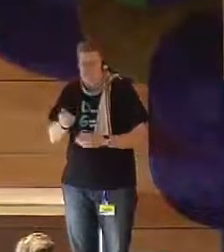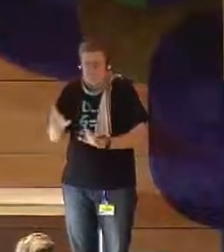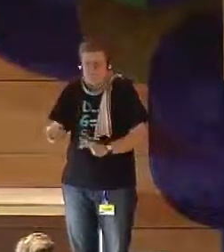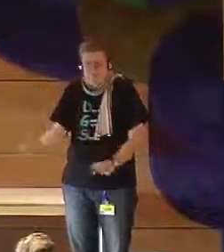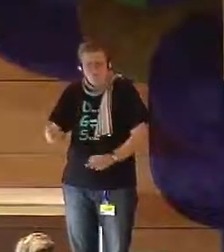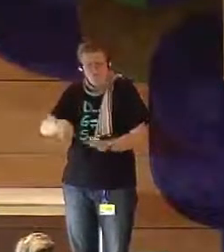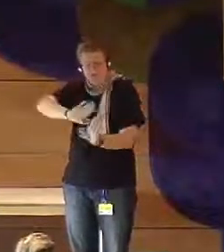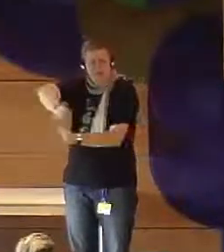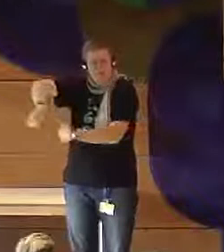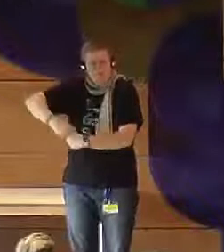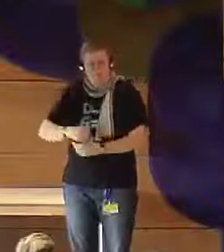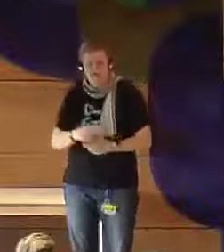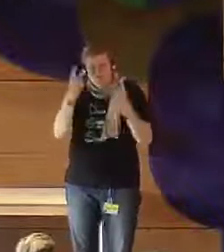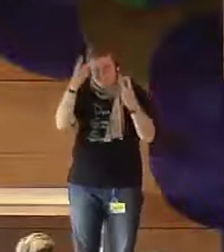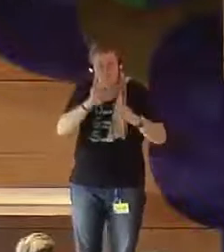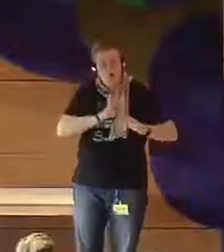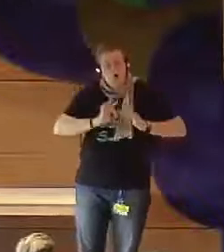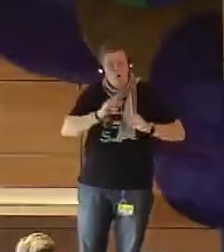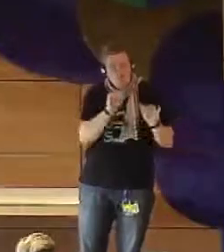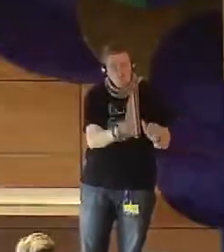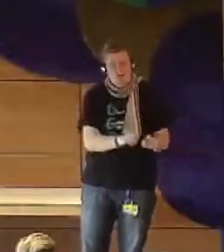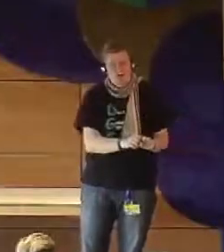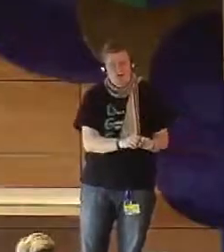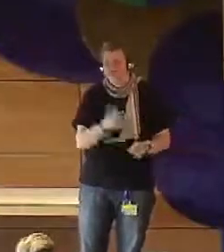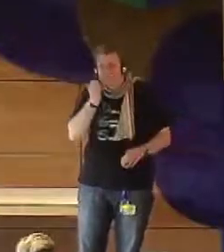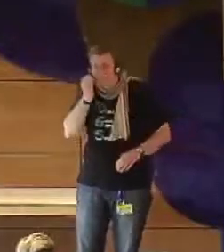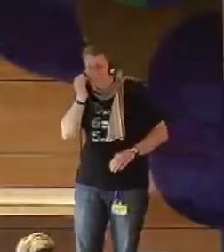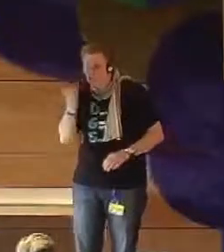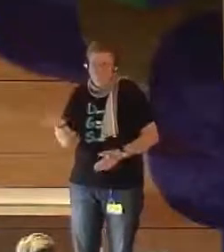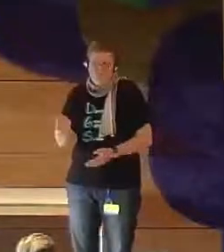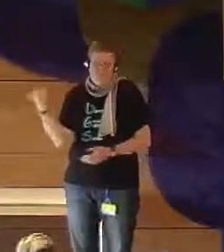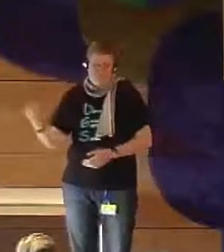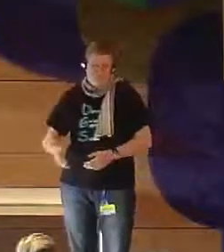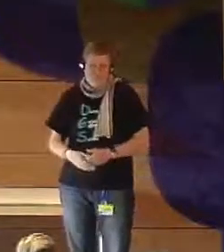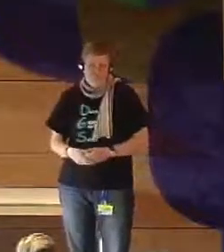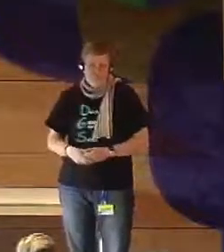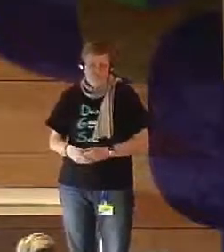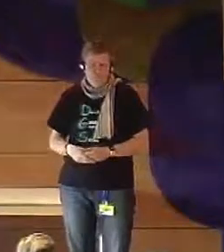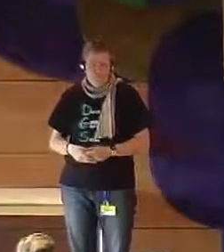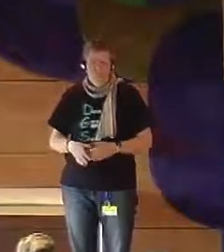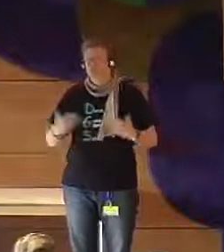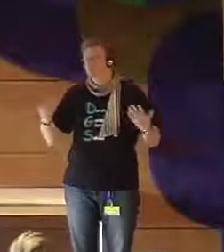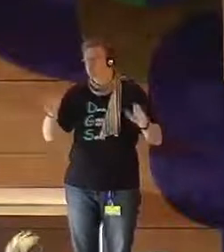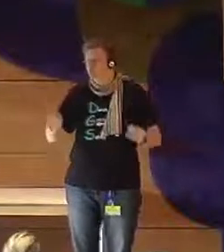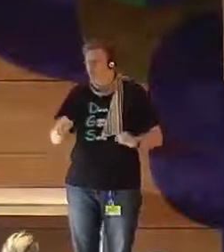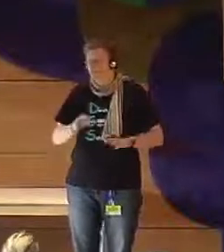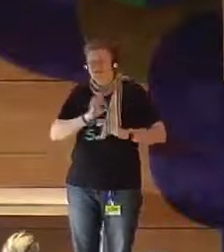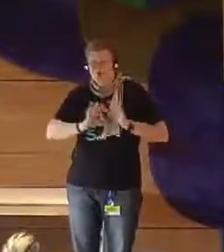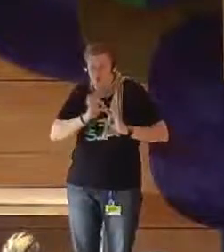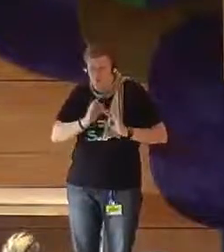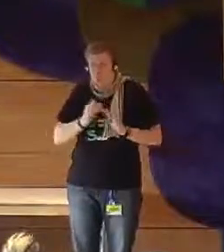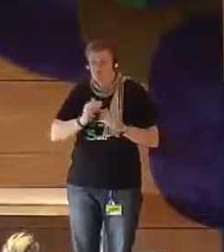reduce the amount of them, and obviously when you're on something like the oral contraceptive pill, they're very light